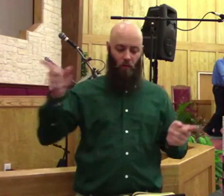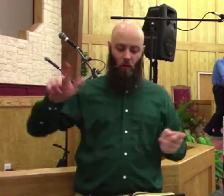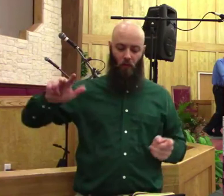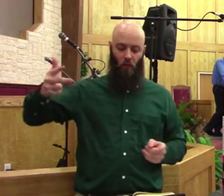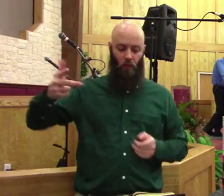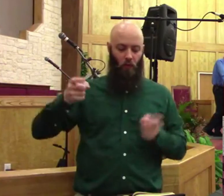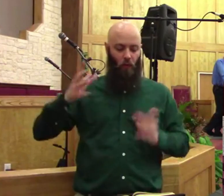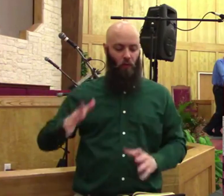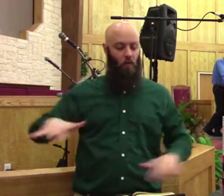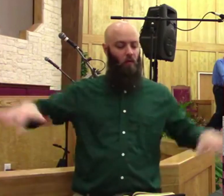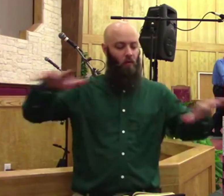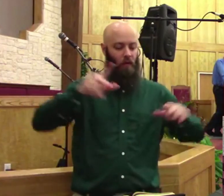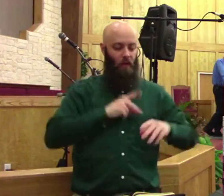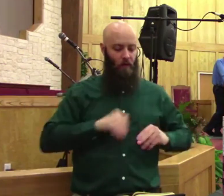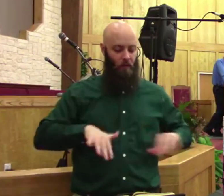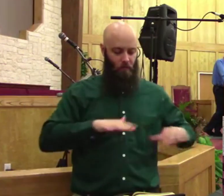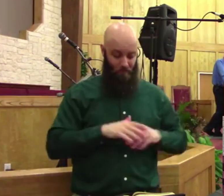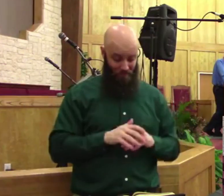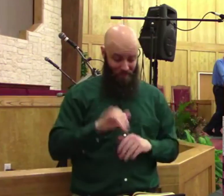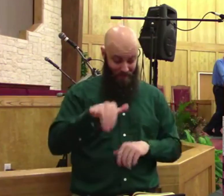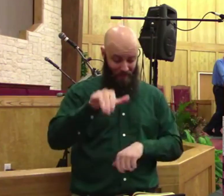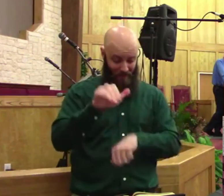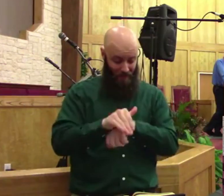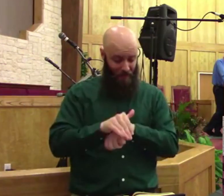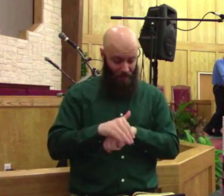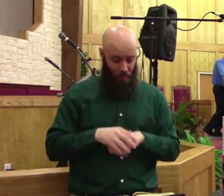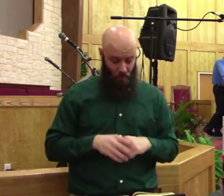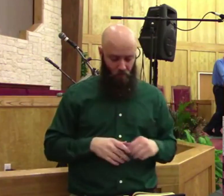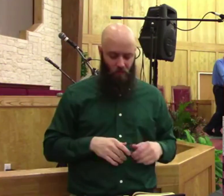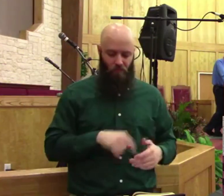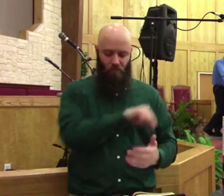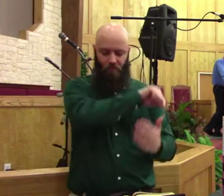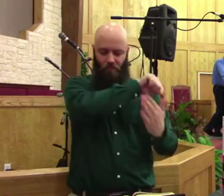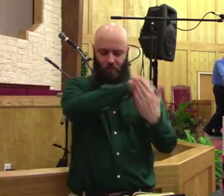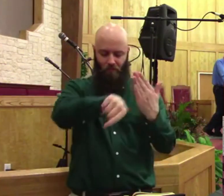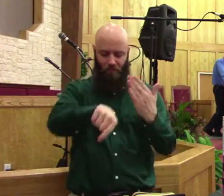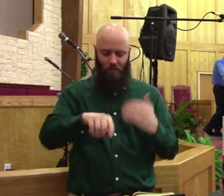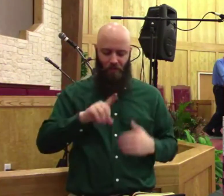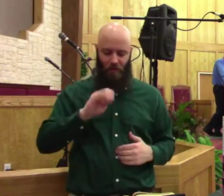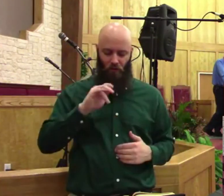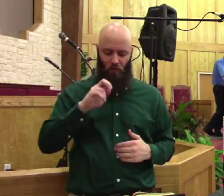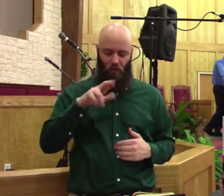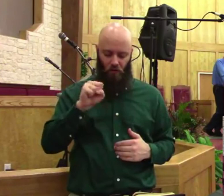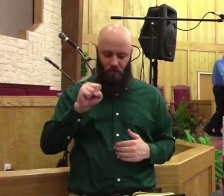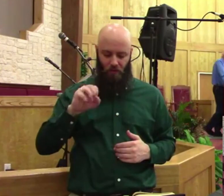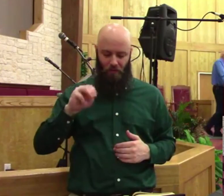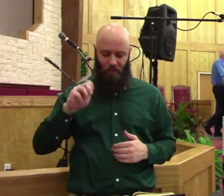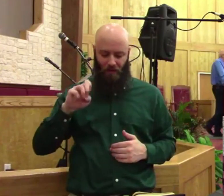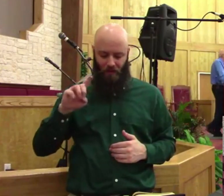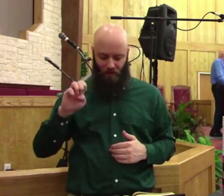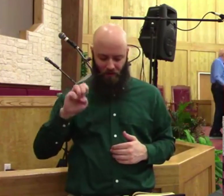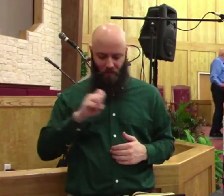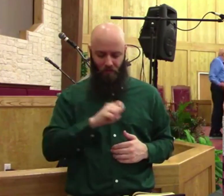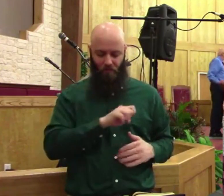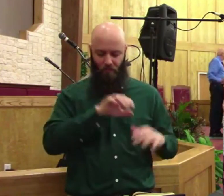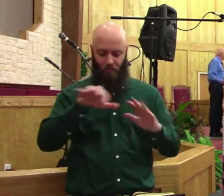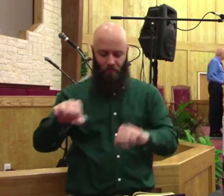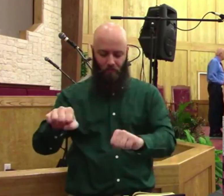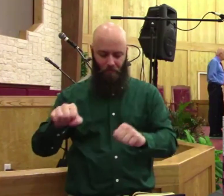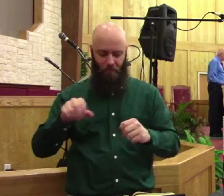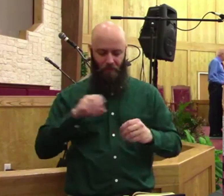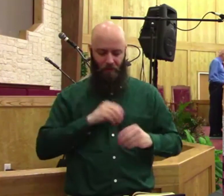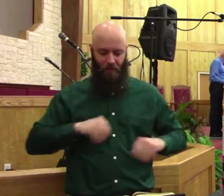That very night, Belshazzar the Chaldean was killed, and Darius the Mede received the kingdom, being about